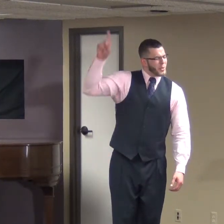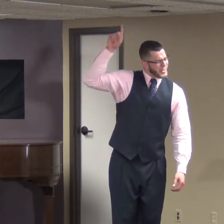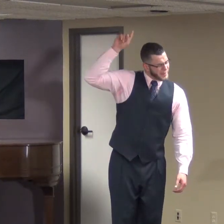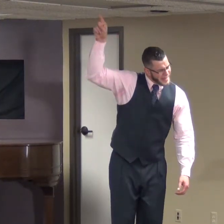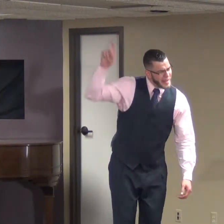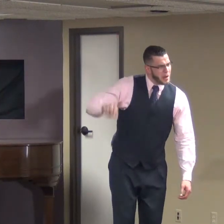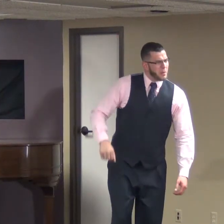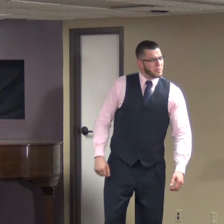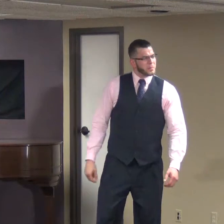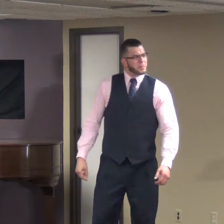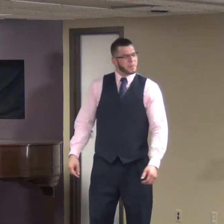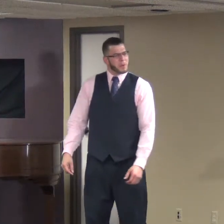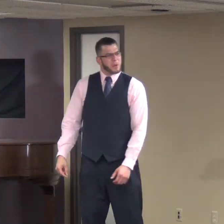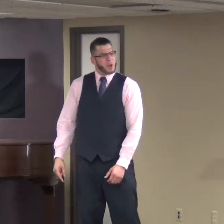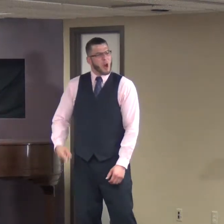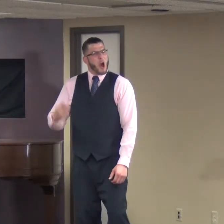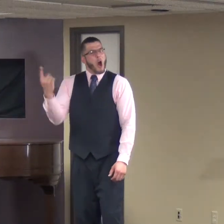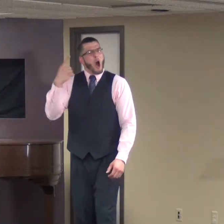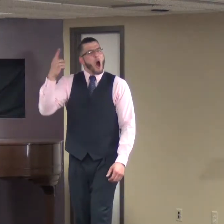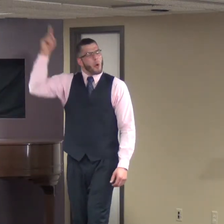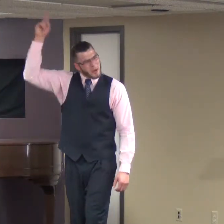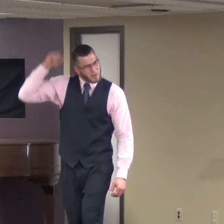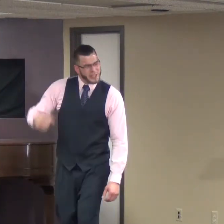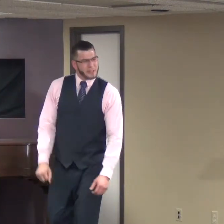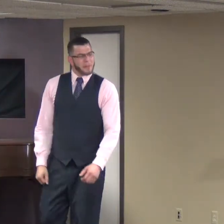Because of him. Only because of him.